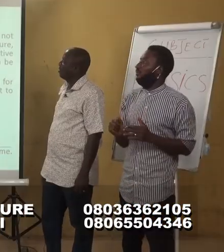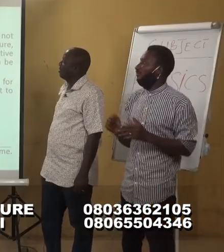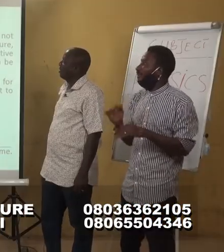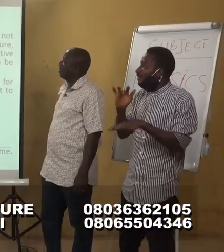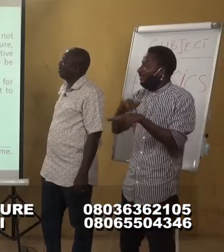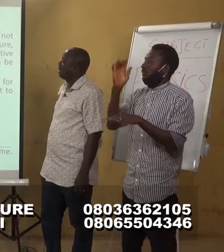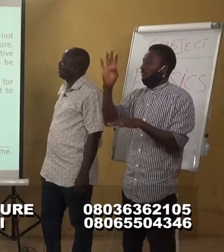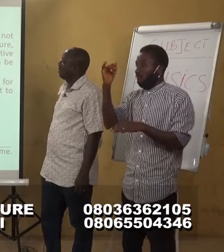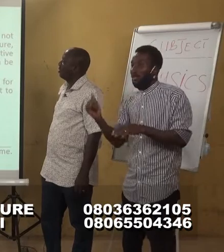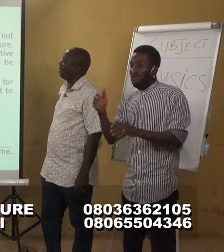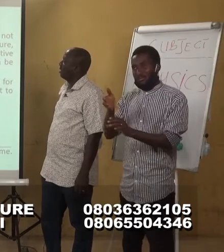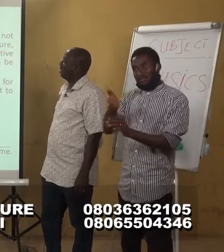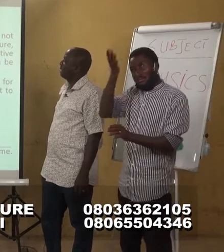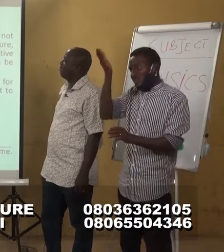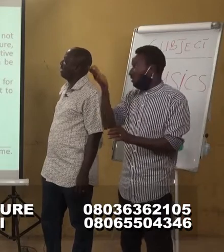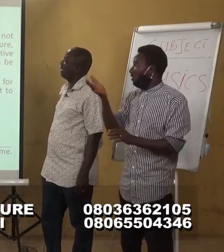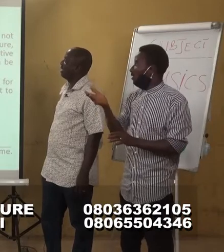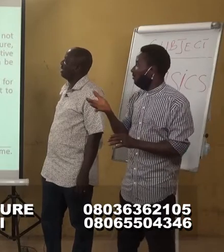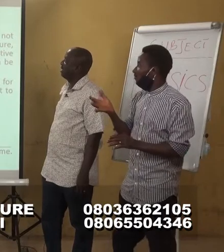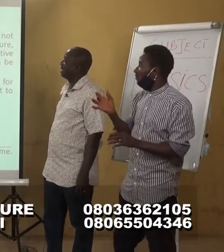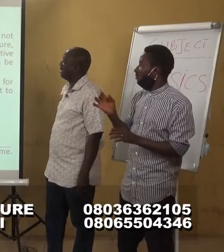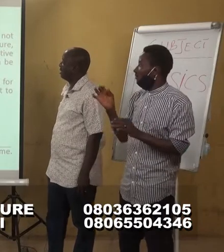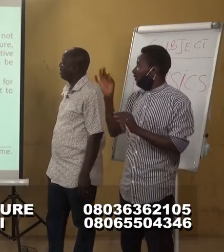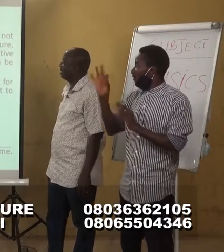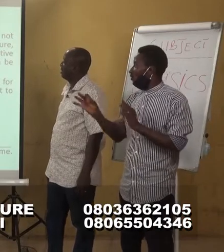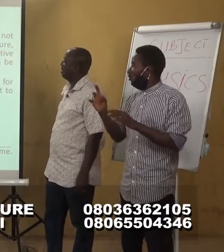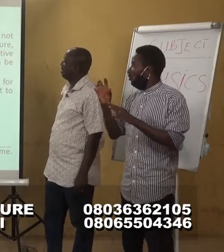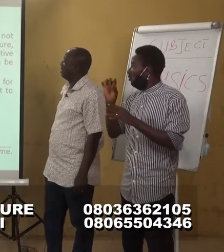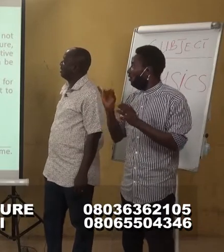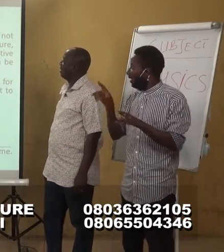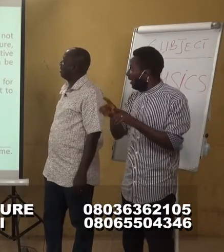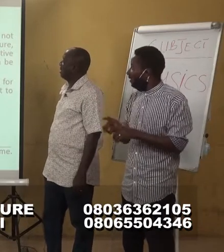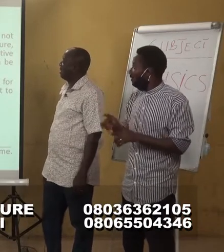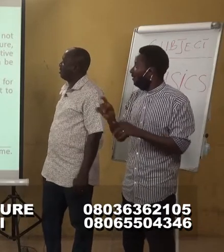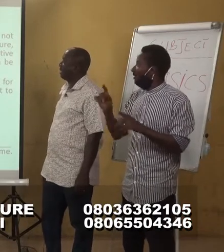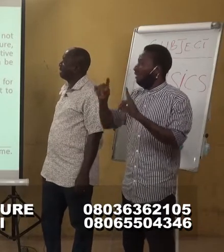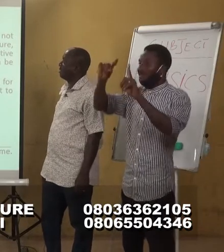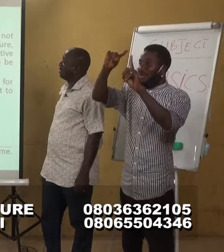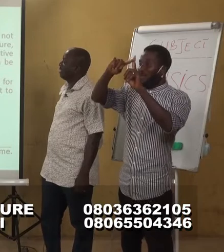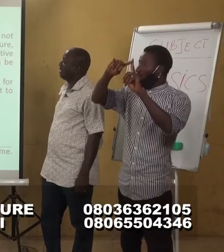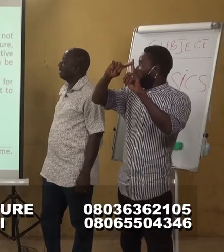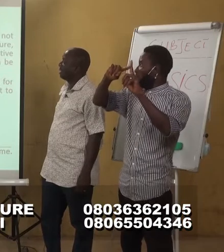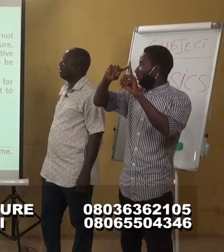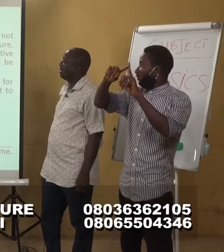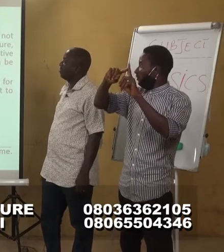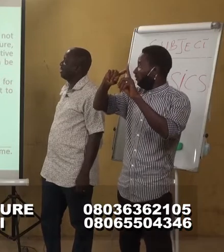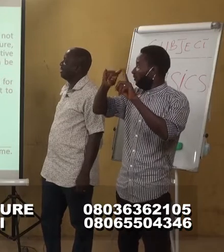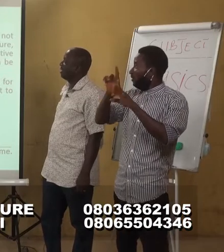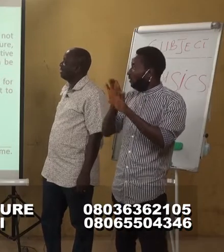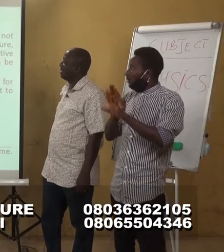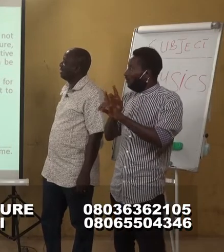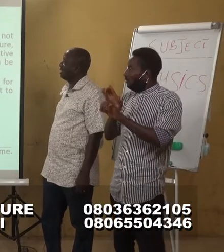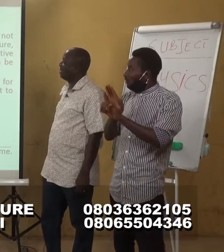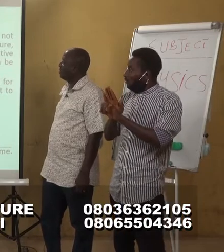temperature, pressure, and chemical reaction. Each radioactive element has a